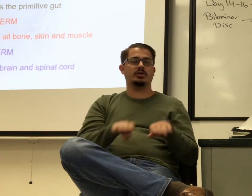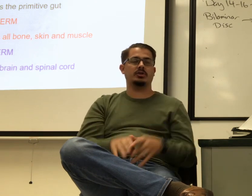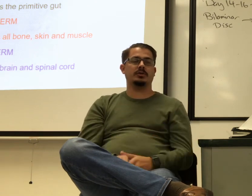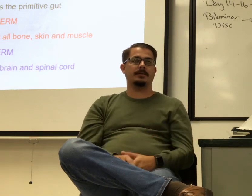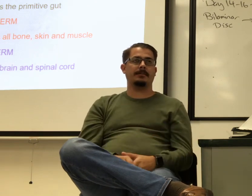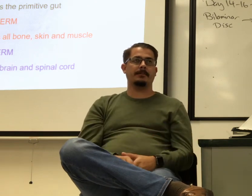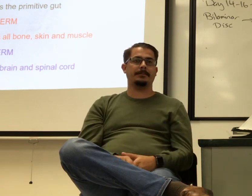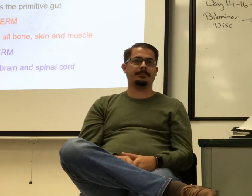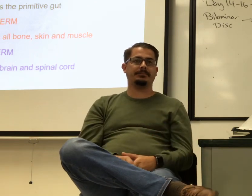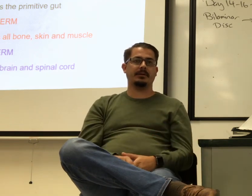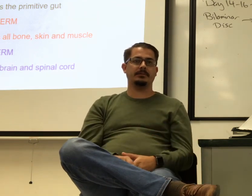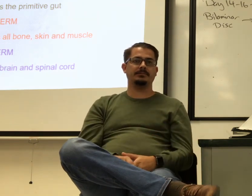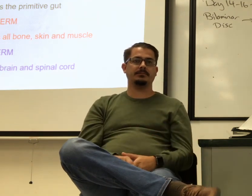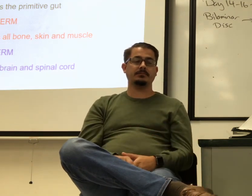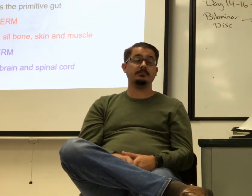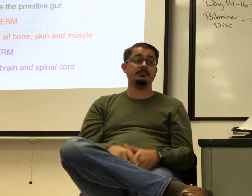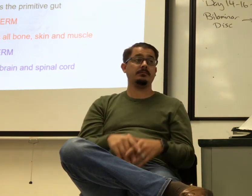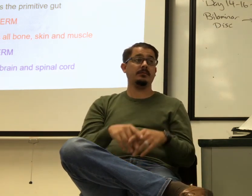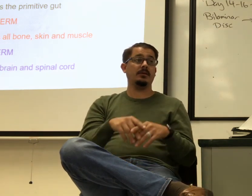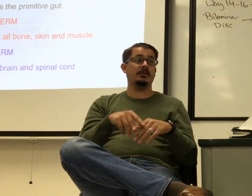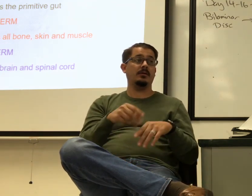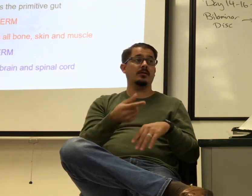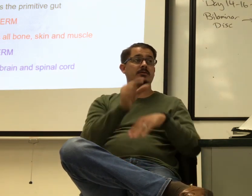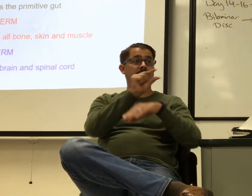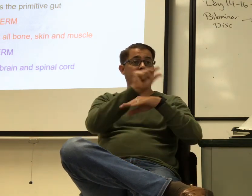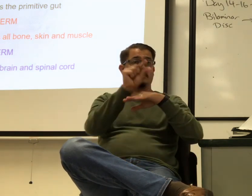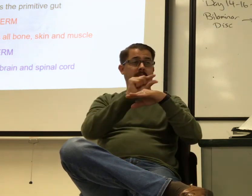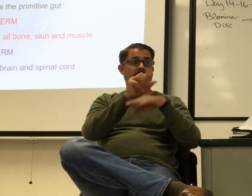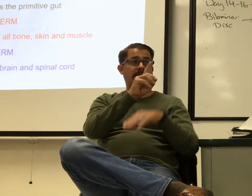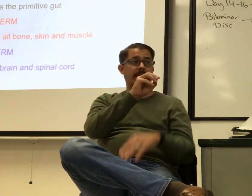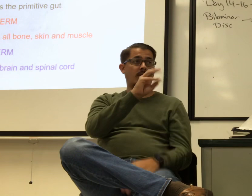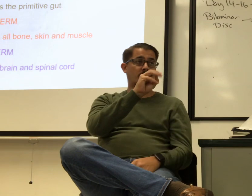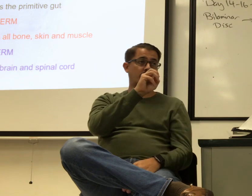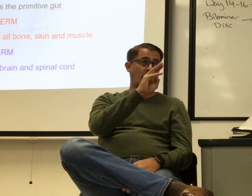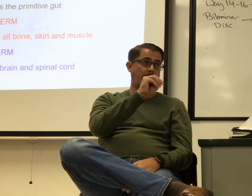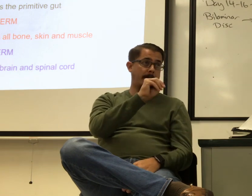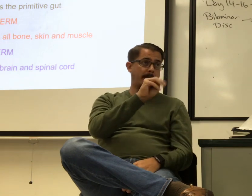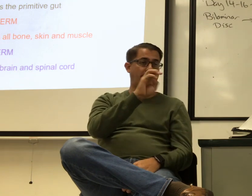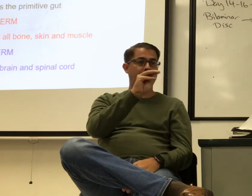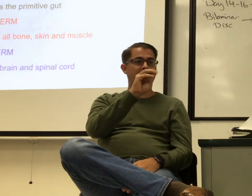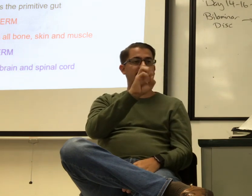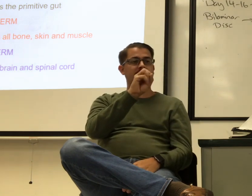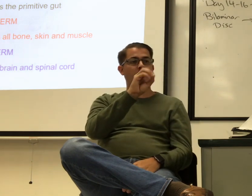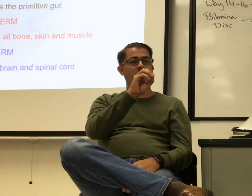And those, well, those three layers are noted here: endoderm, mesoderm, ectoderm.